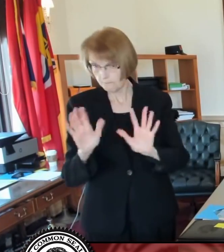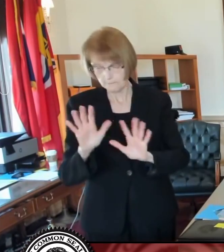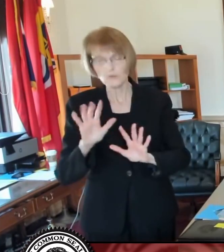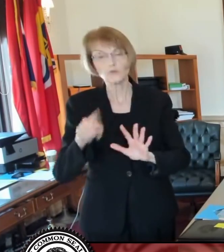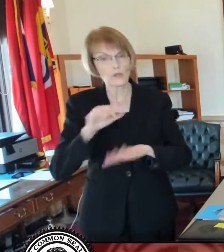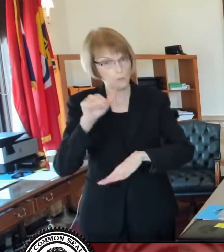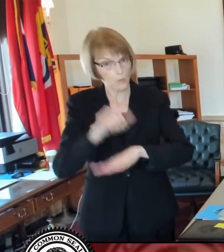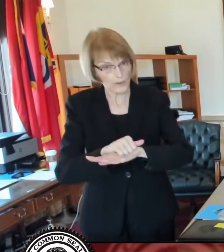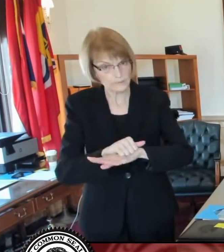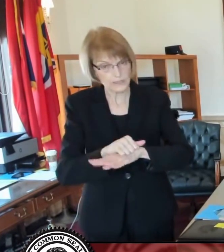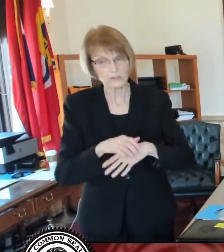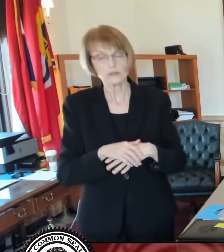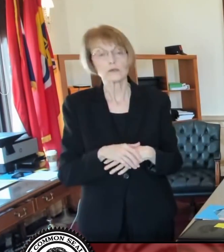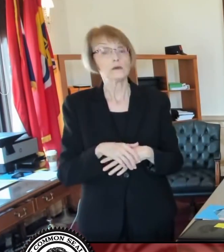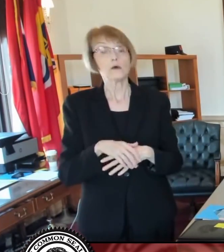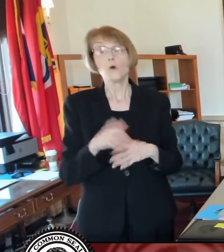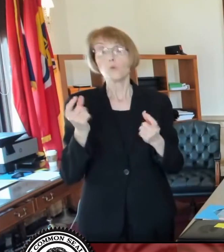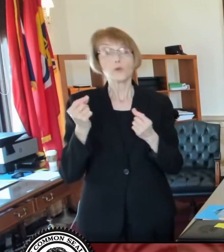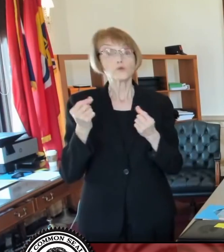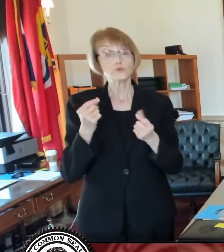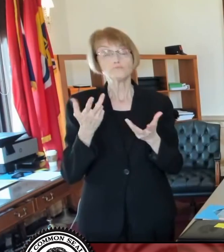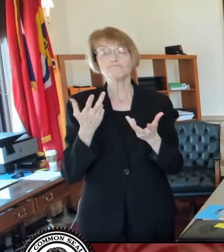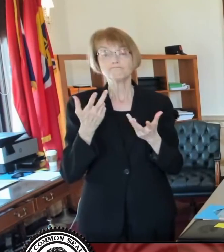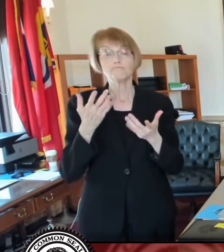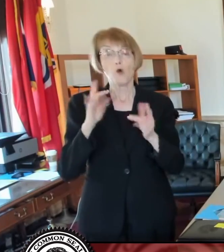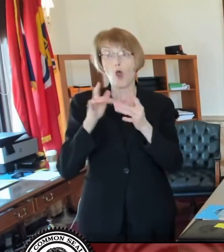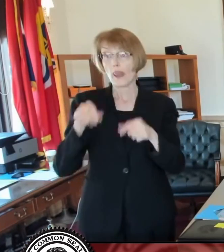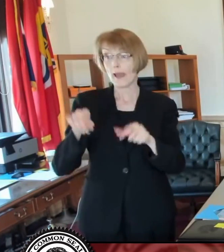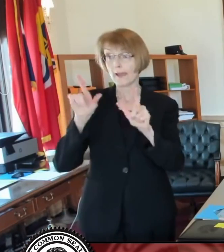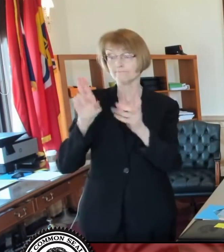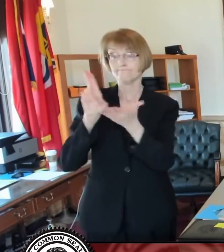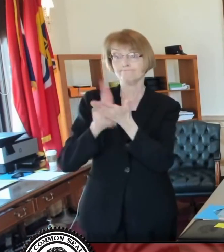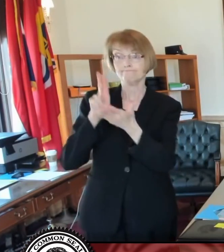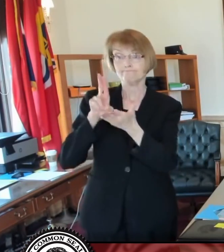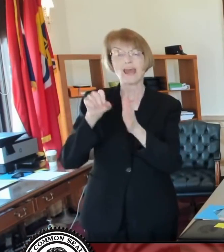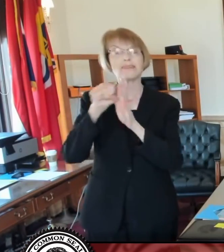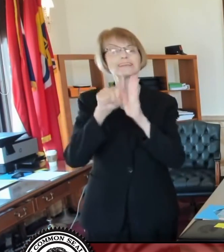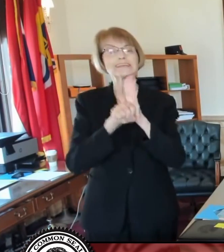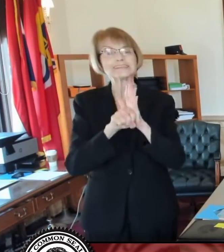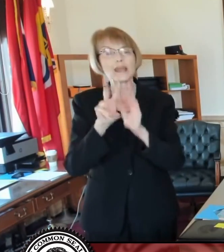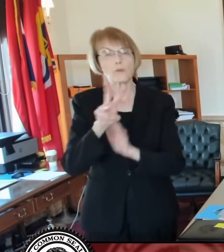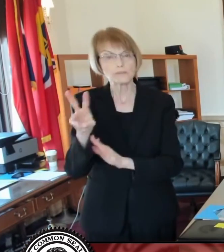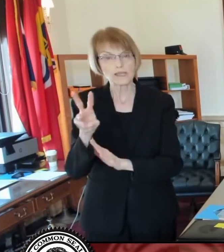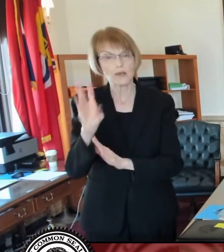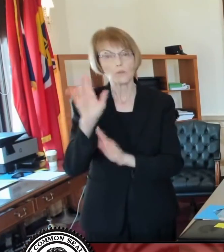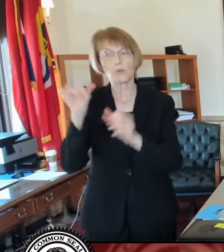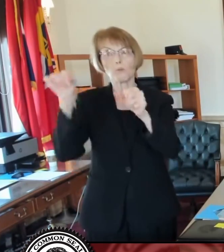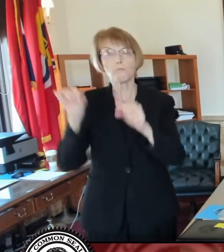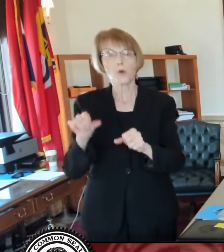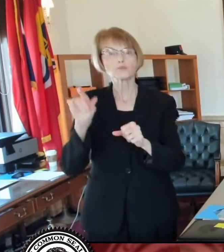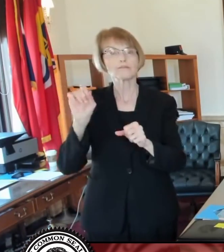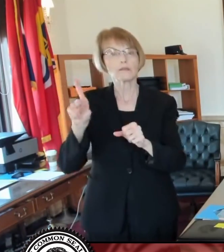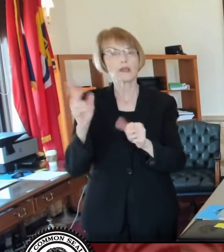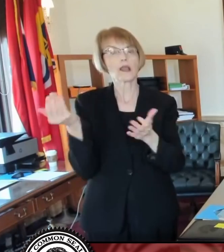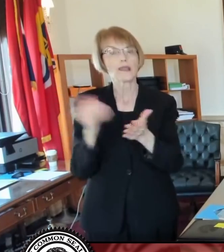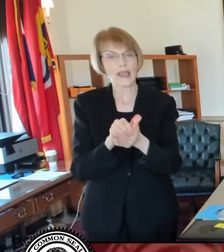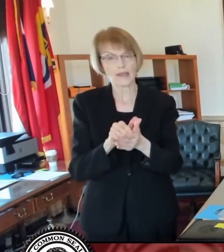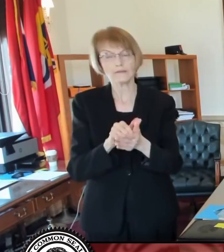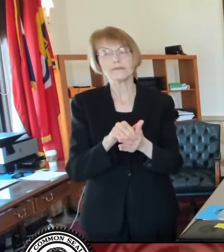all you have to do is go online and register for, it's on the state's website. We will post that on Facebook and